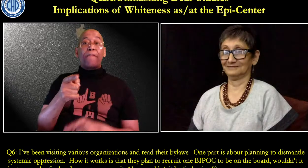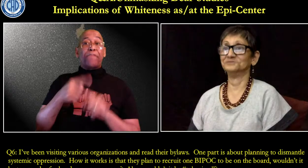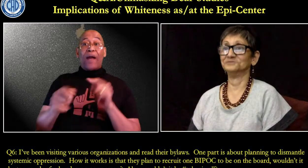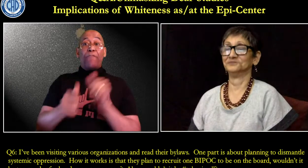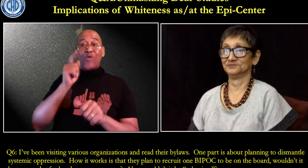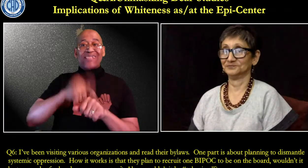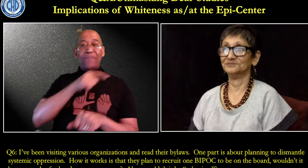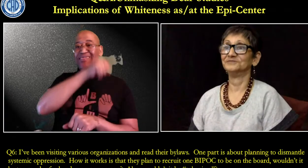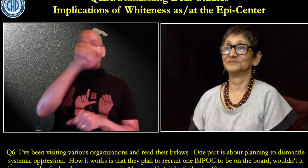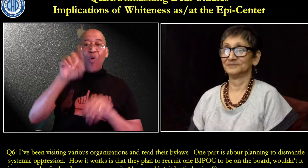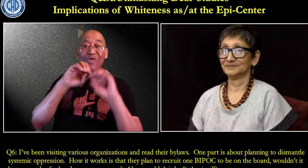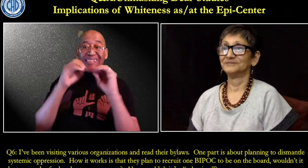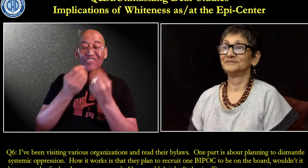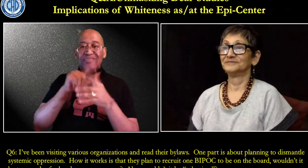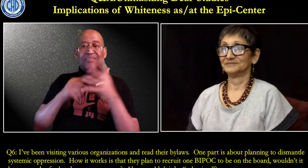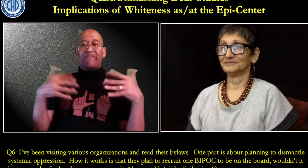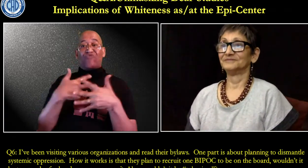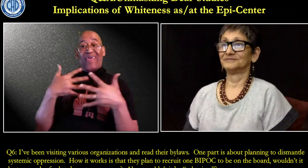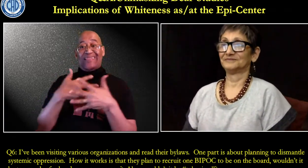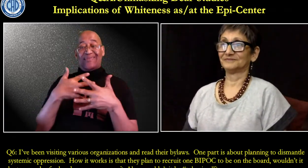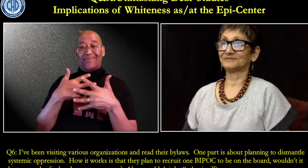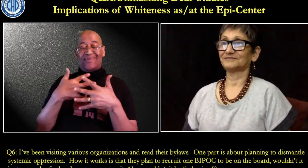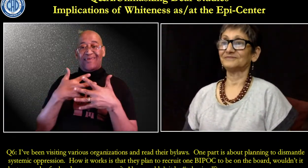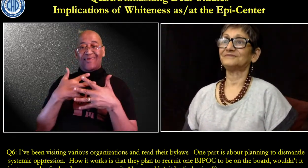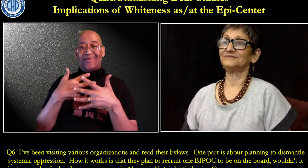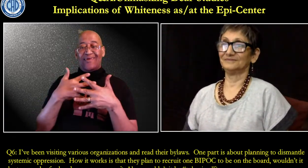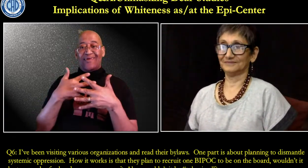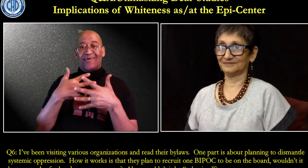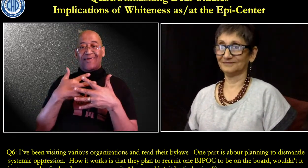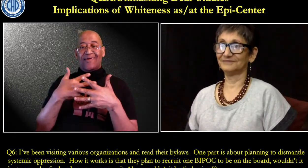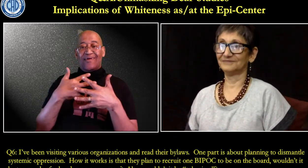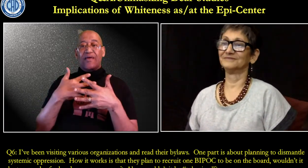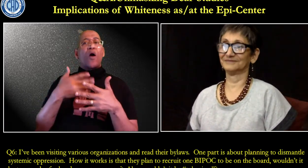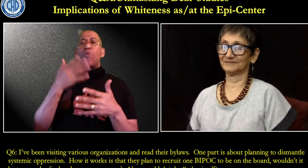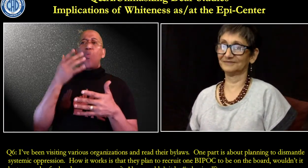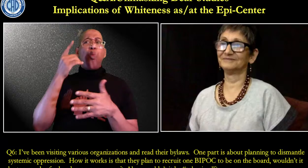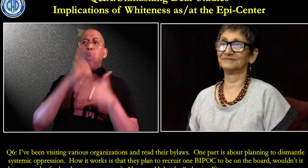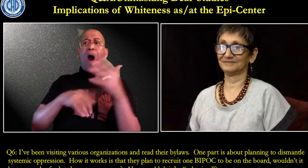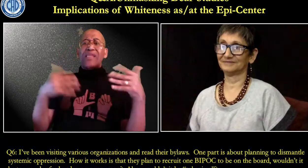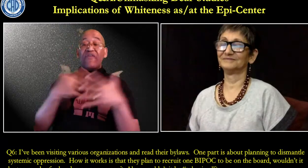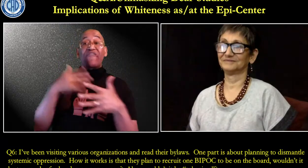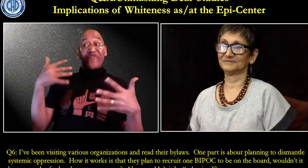And I'm not BSing you, but most of the organizations are afraid.